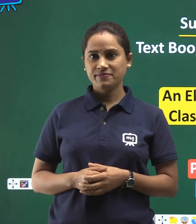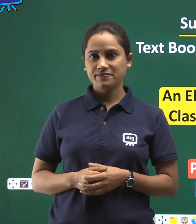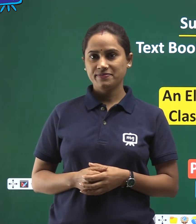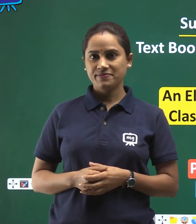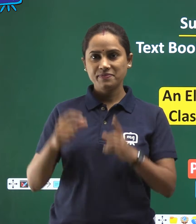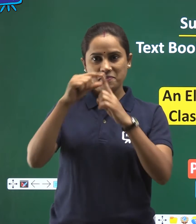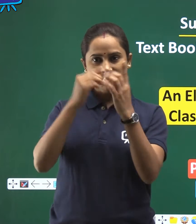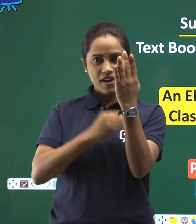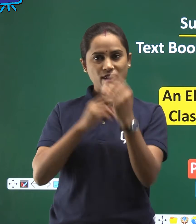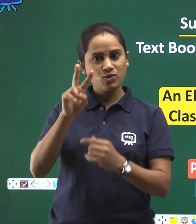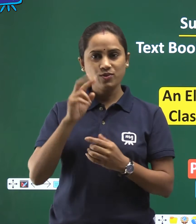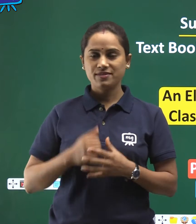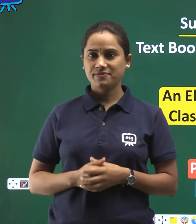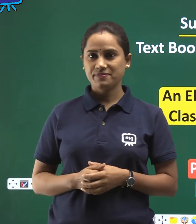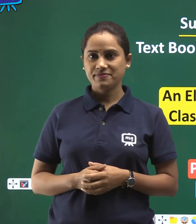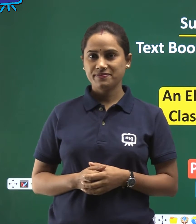Part 2.